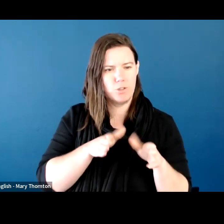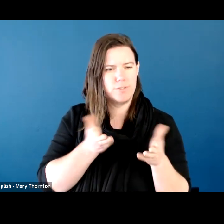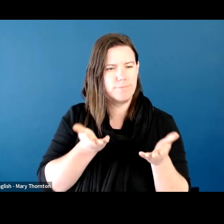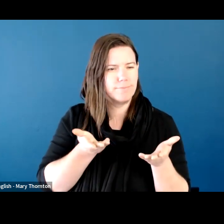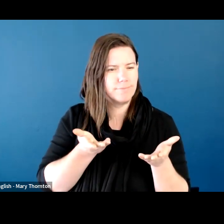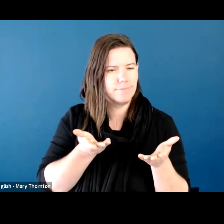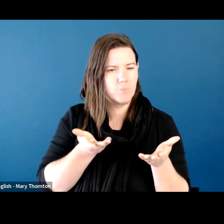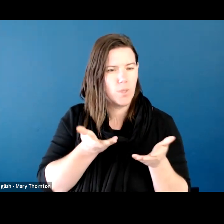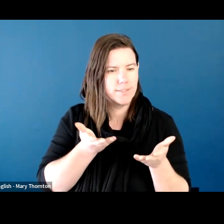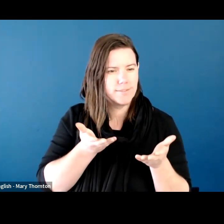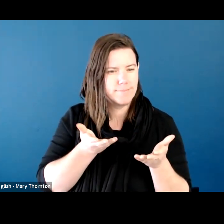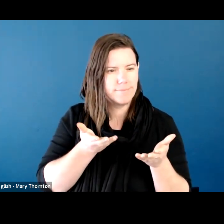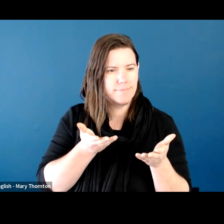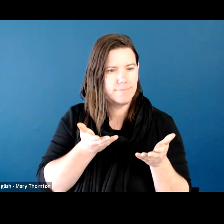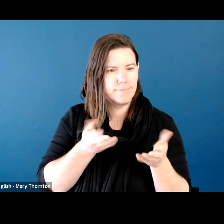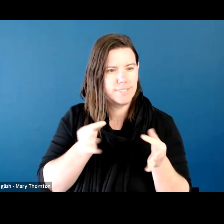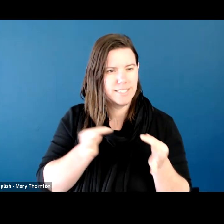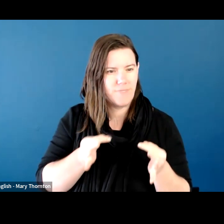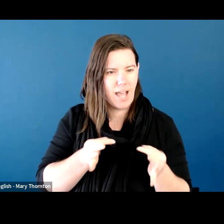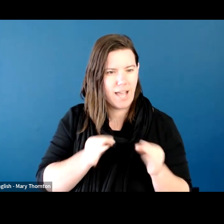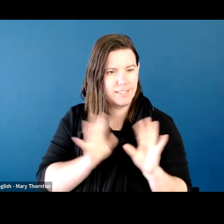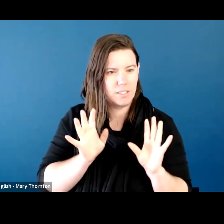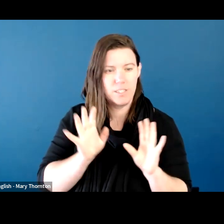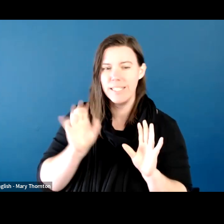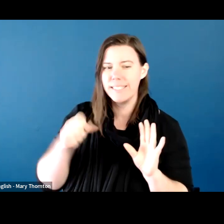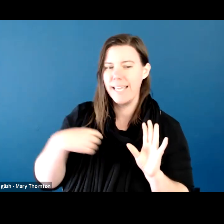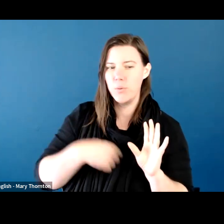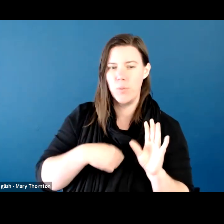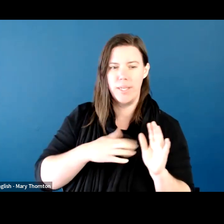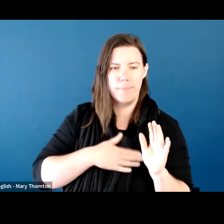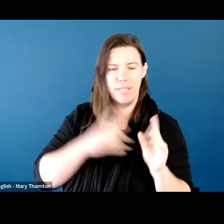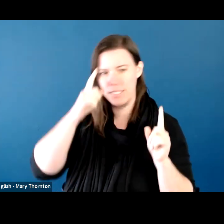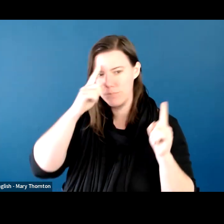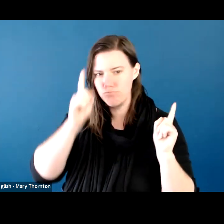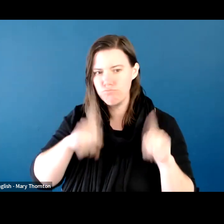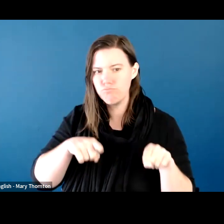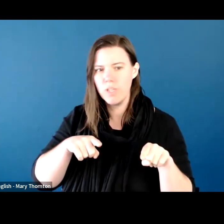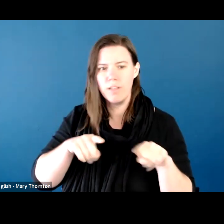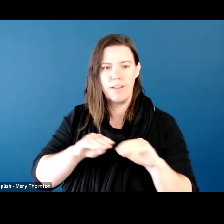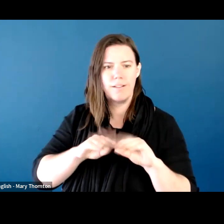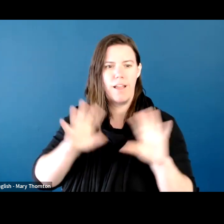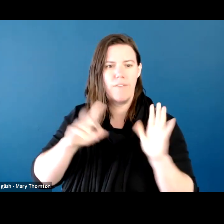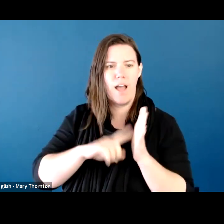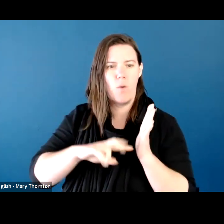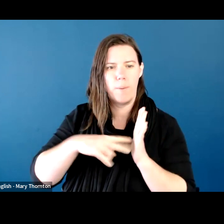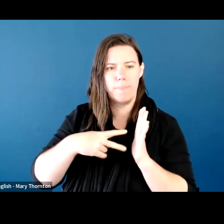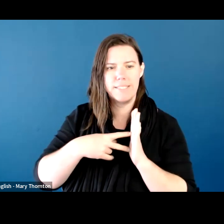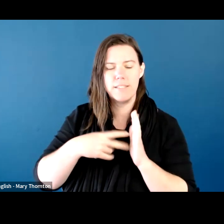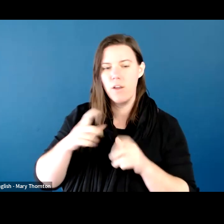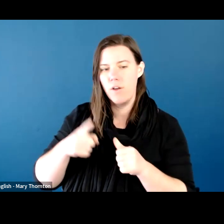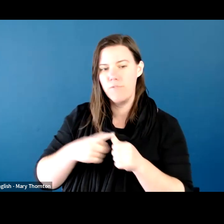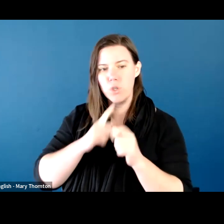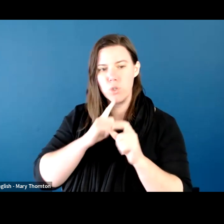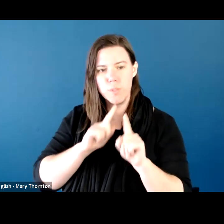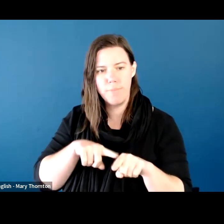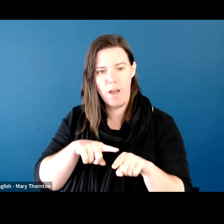Oh, sorry. Are you saying you say that again? Can we level set or like clarify what we mean by first responders? Like, does everyone